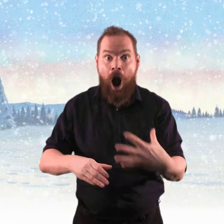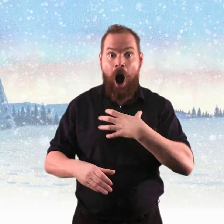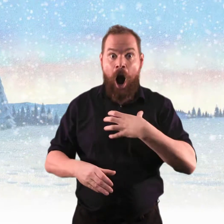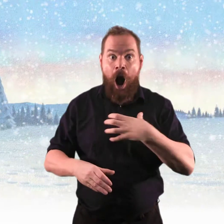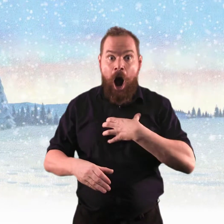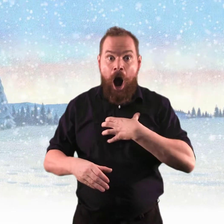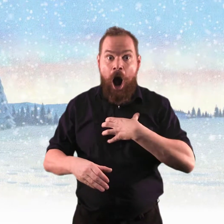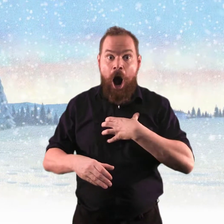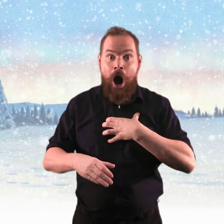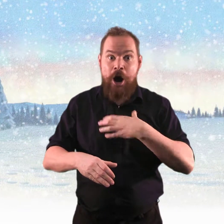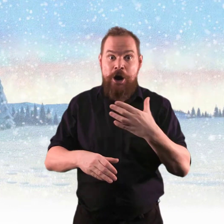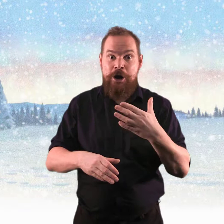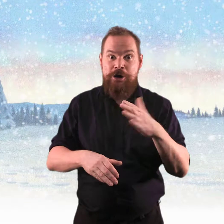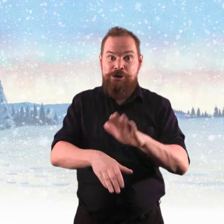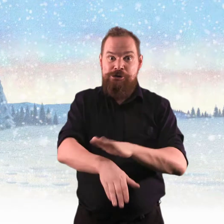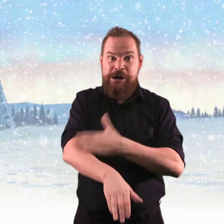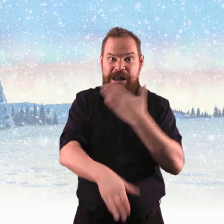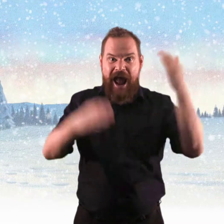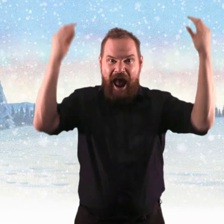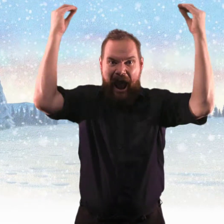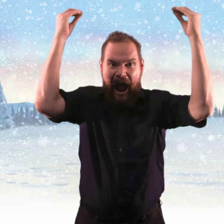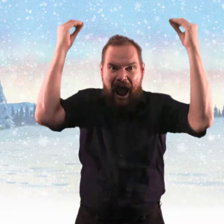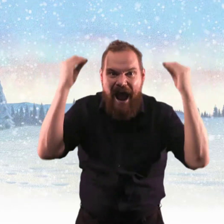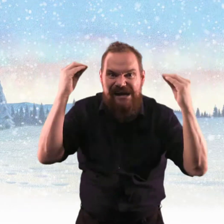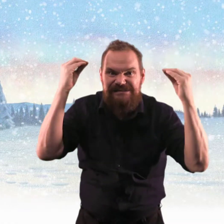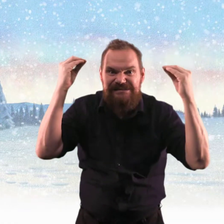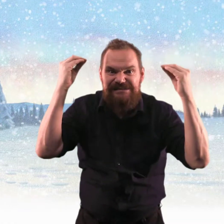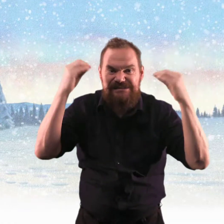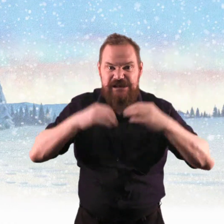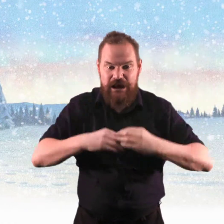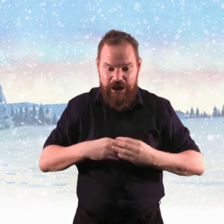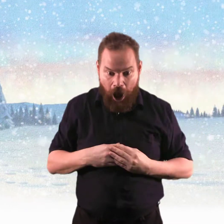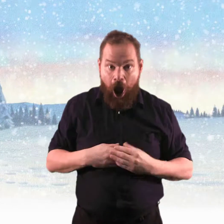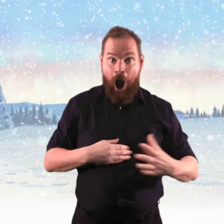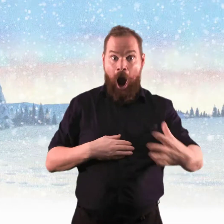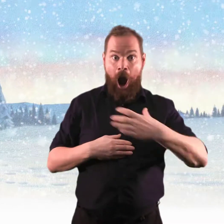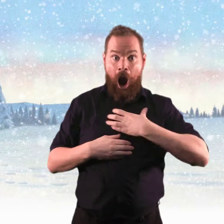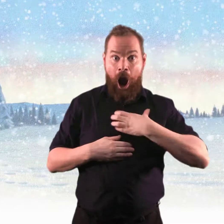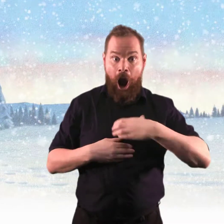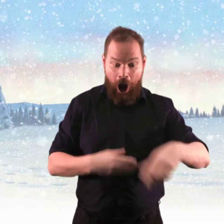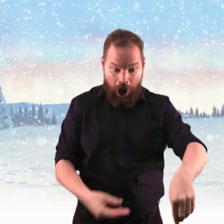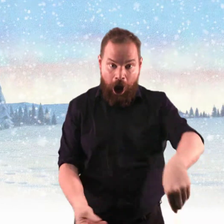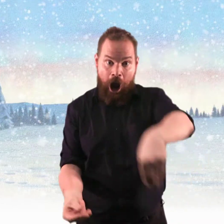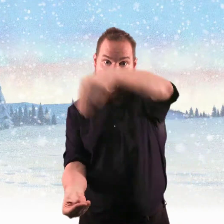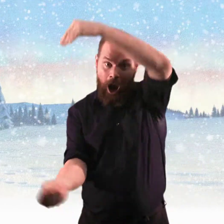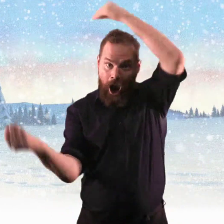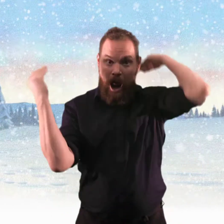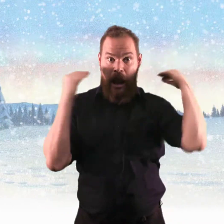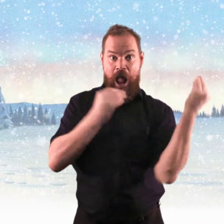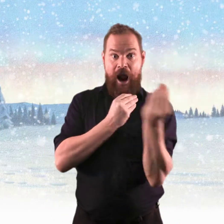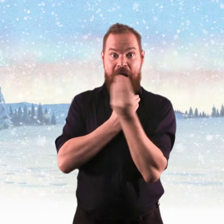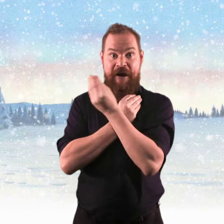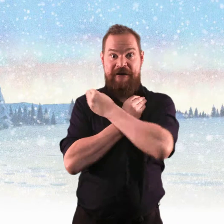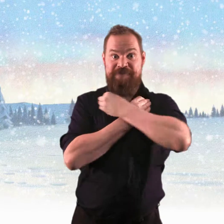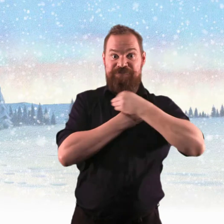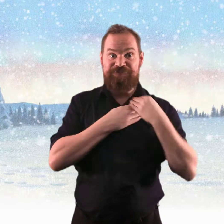He opened it and found a green hat and a long wraparound scarf. He couldn't believe